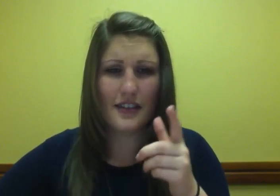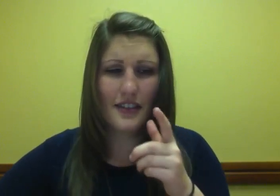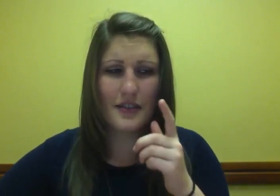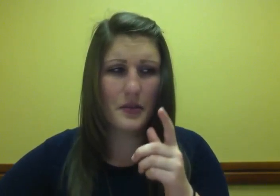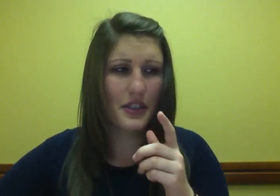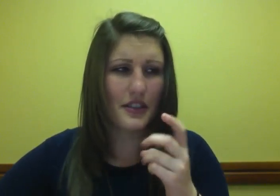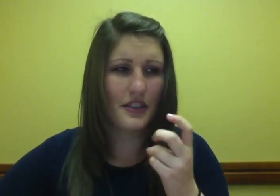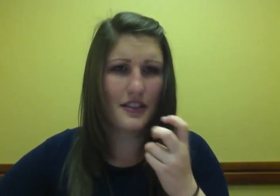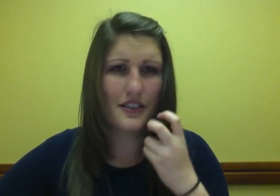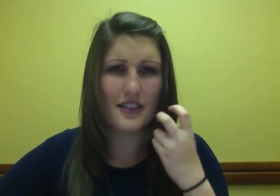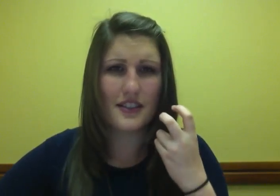Maybe.